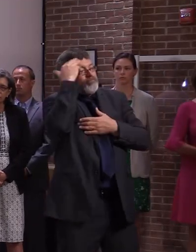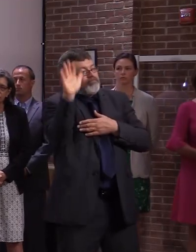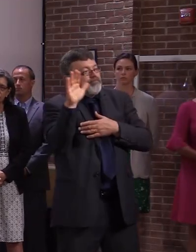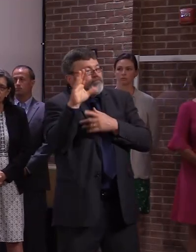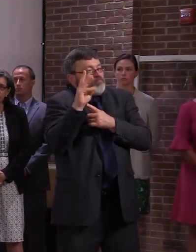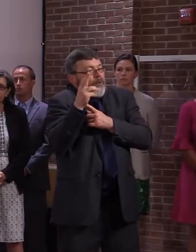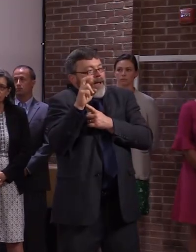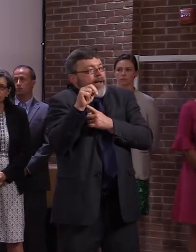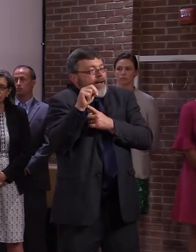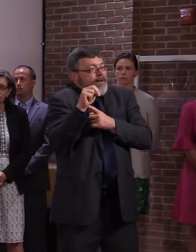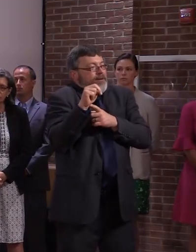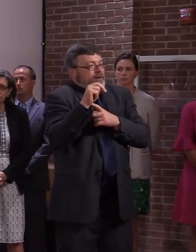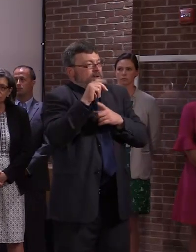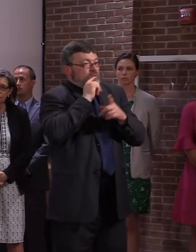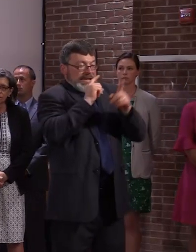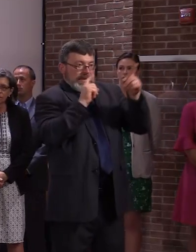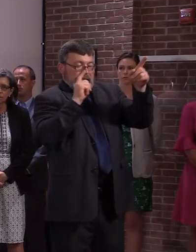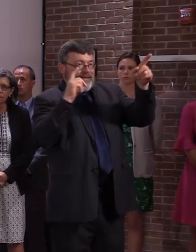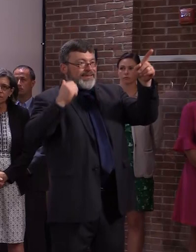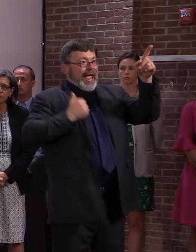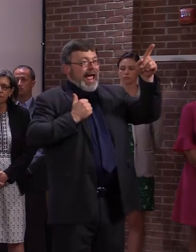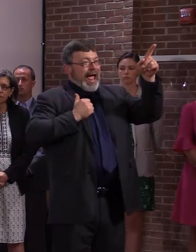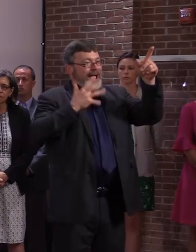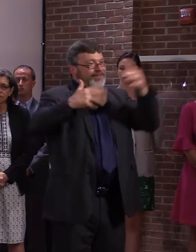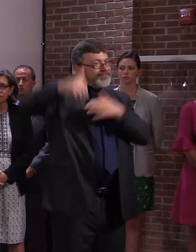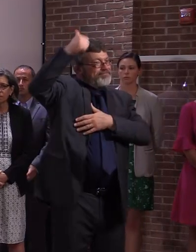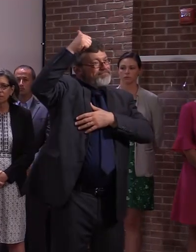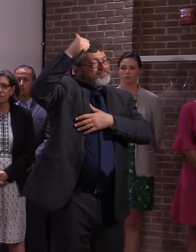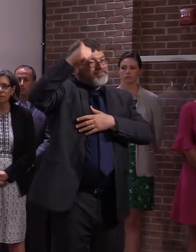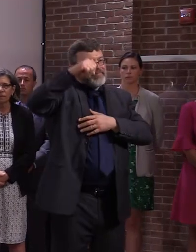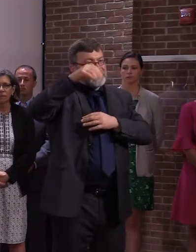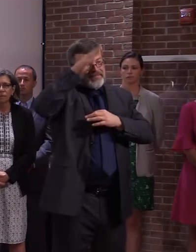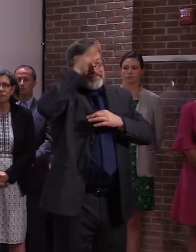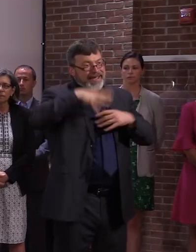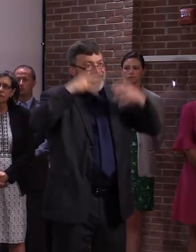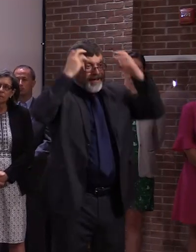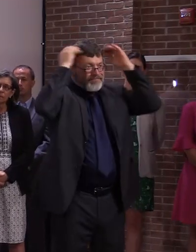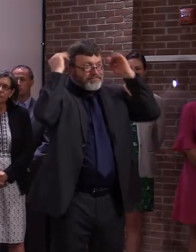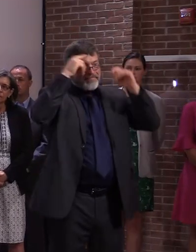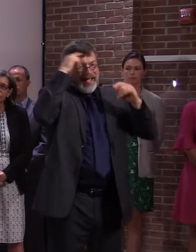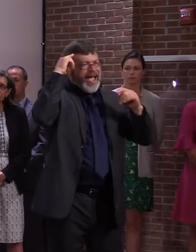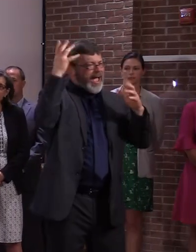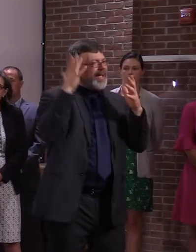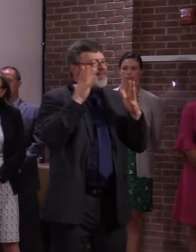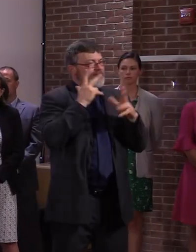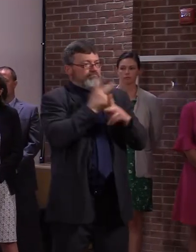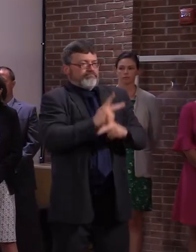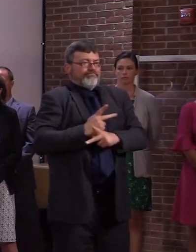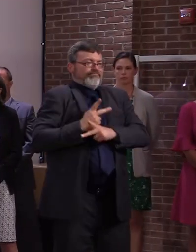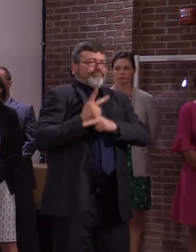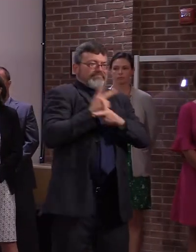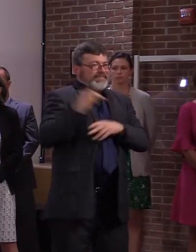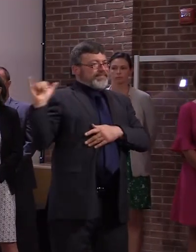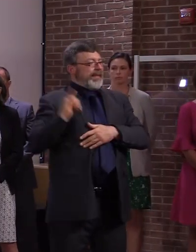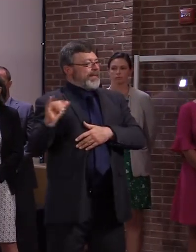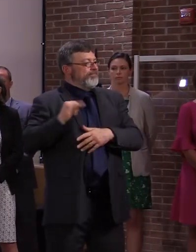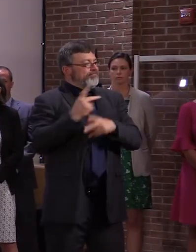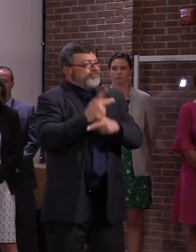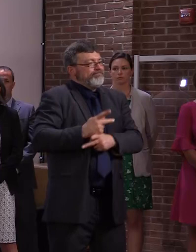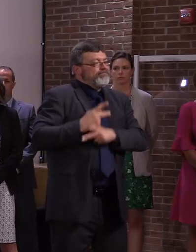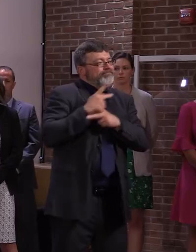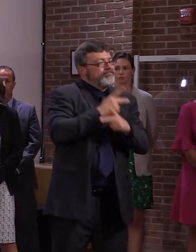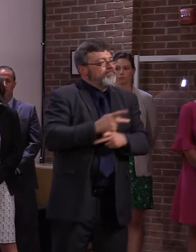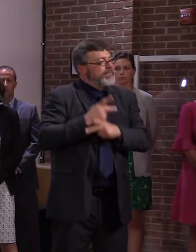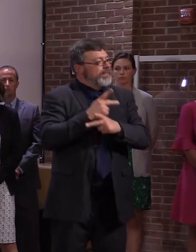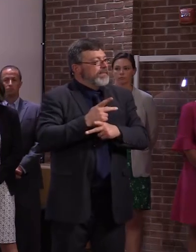cautious as well, and it's not just about Vermont. I mean, they would trust if it could just let Vermonters over, or those from